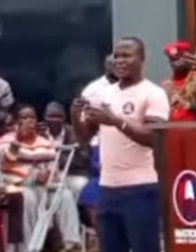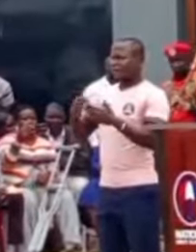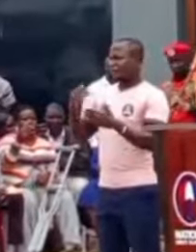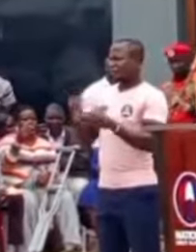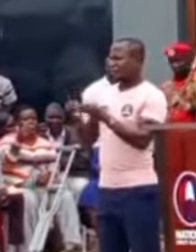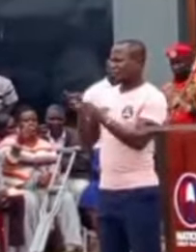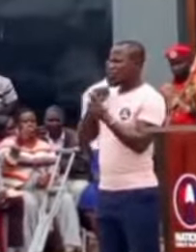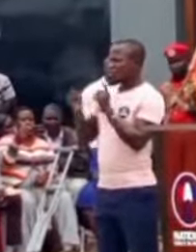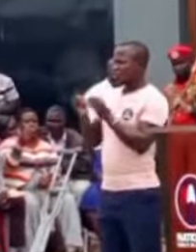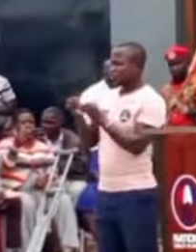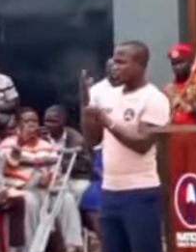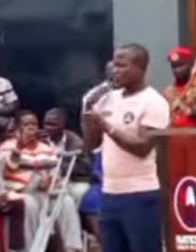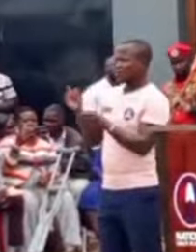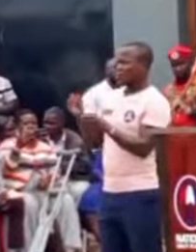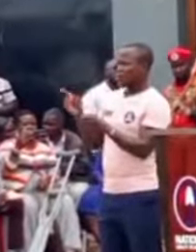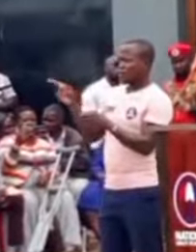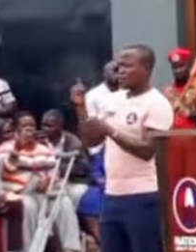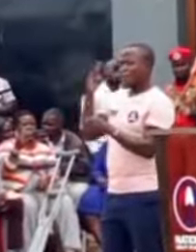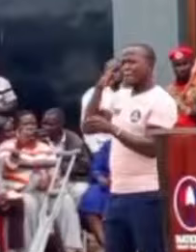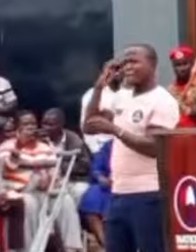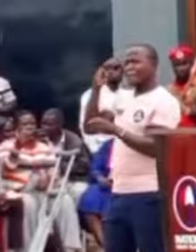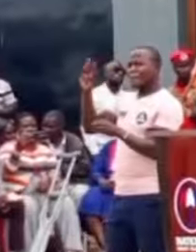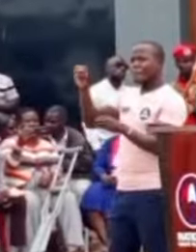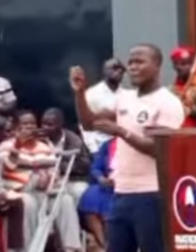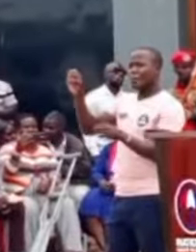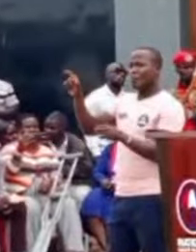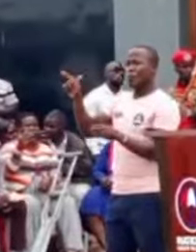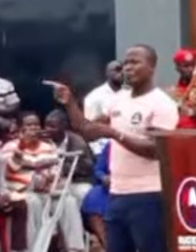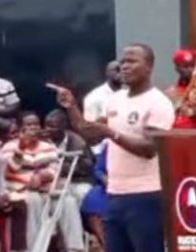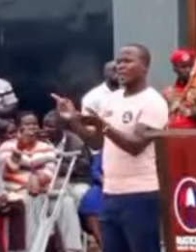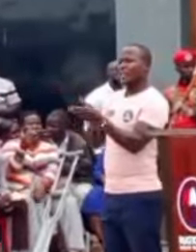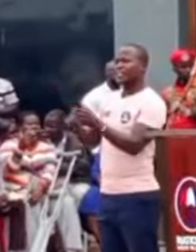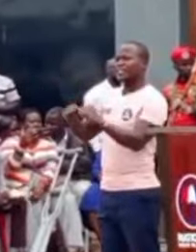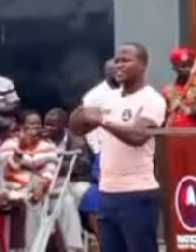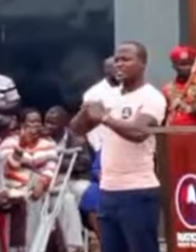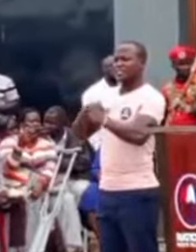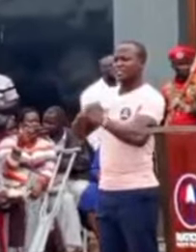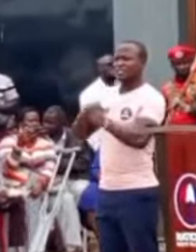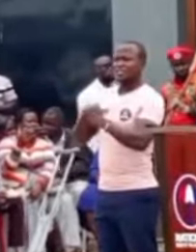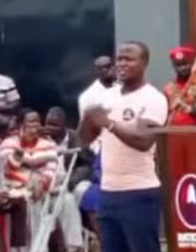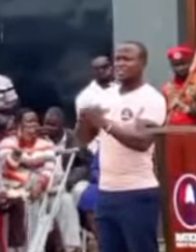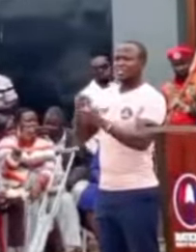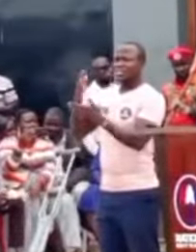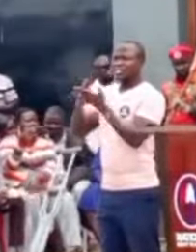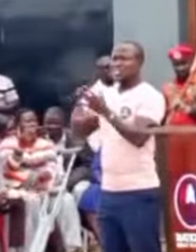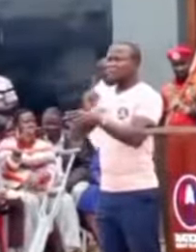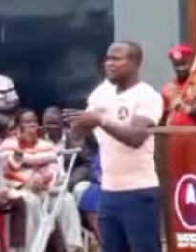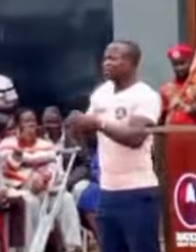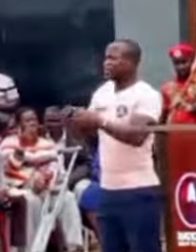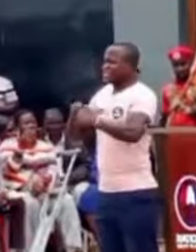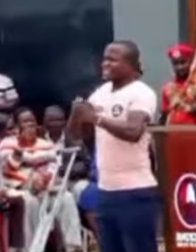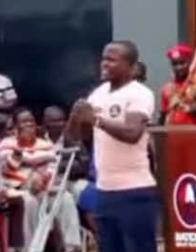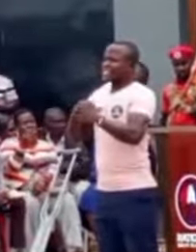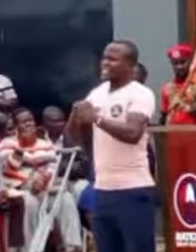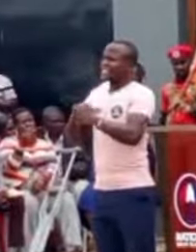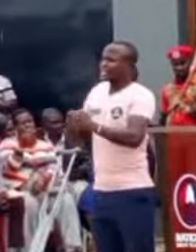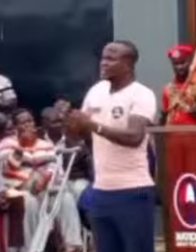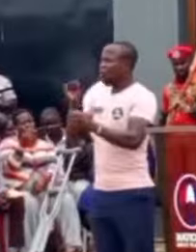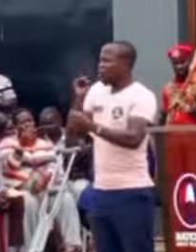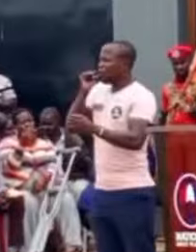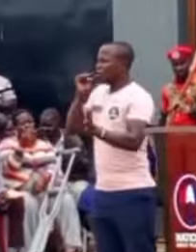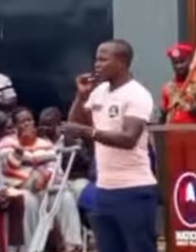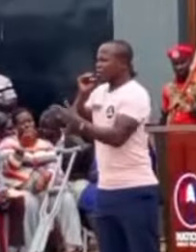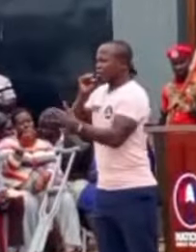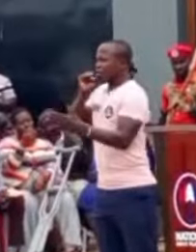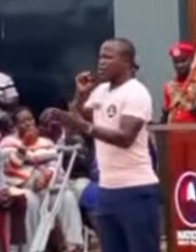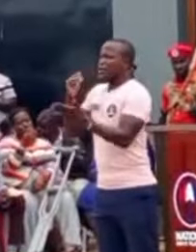was talking to my brother there, Master Molo. But Master Molo gets challenges even to perform on stage because we have